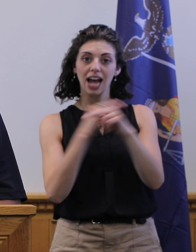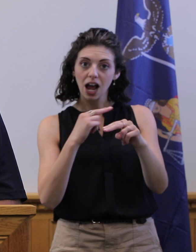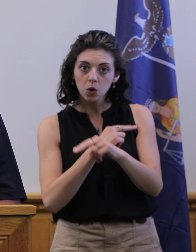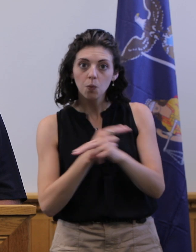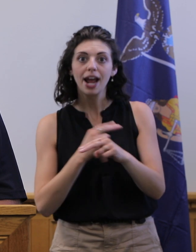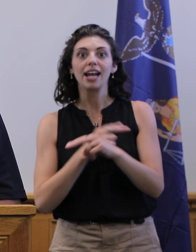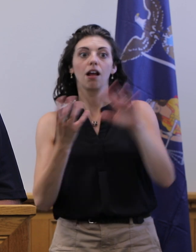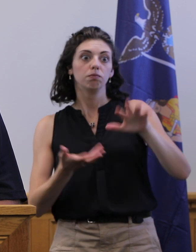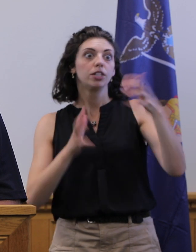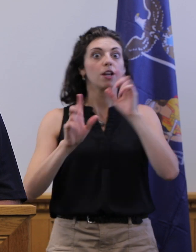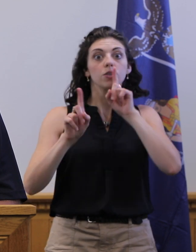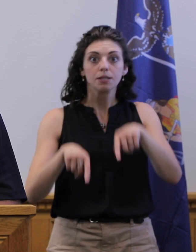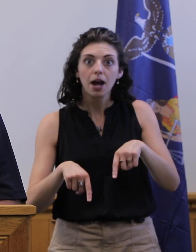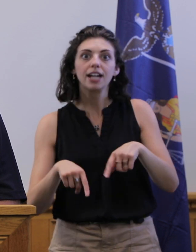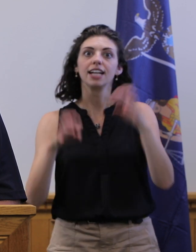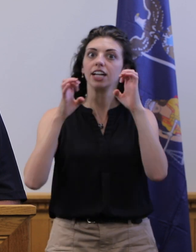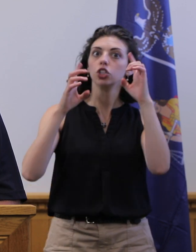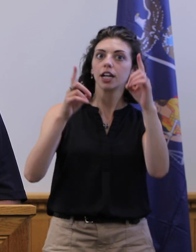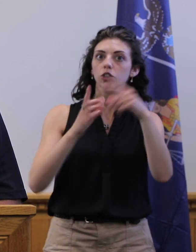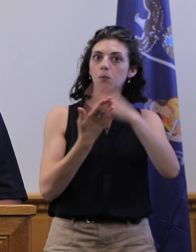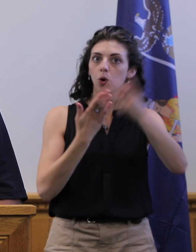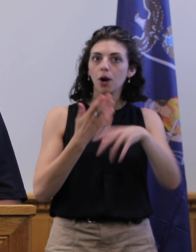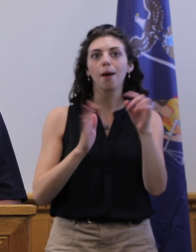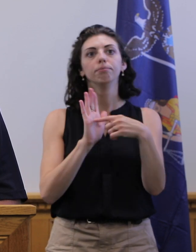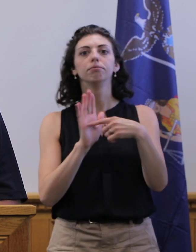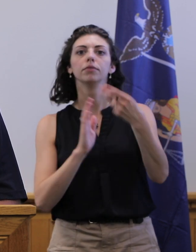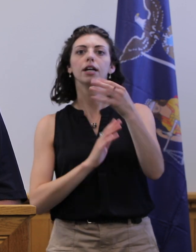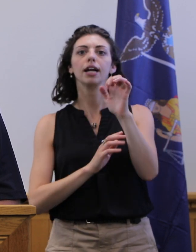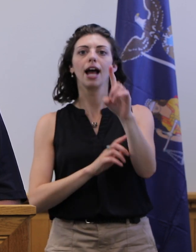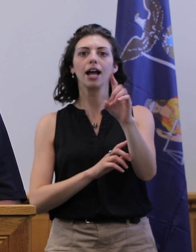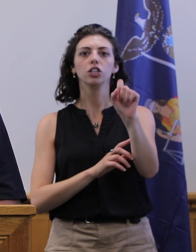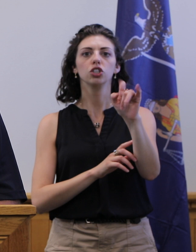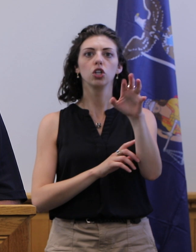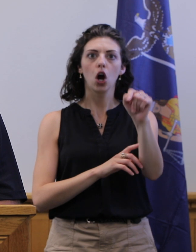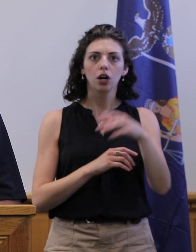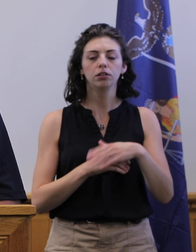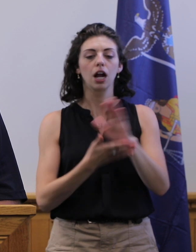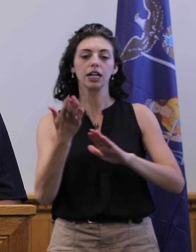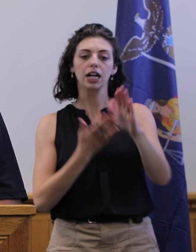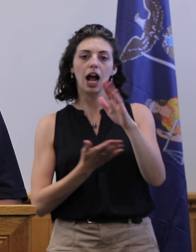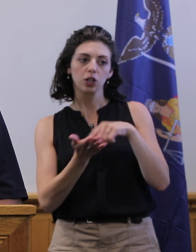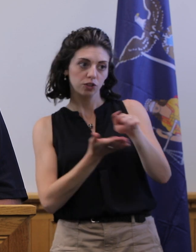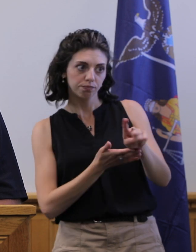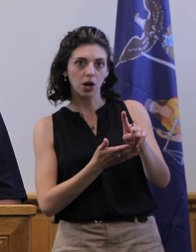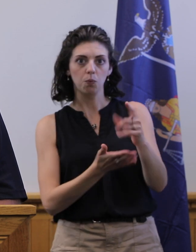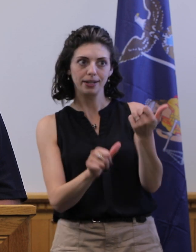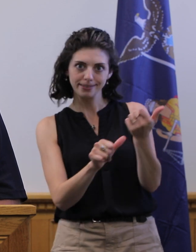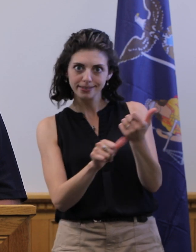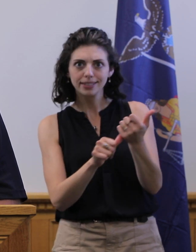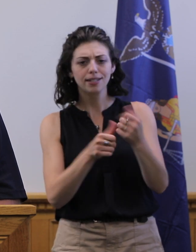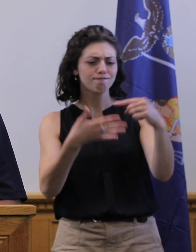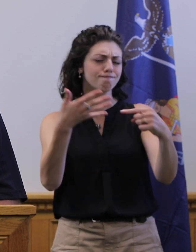disaster response, educational programs such as Head Start, college tuition assistance, and so much more. Results